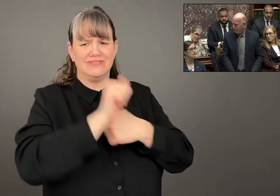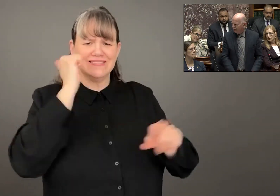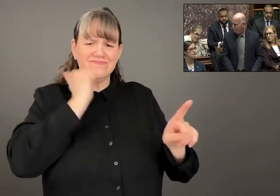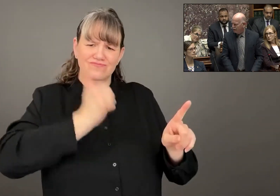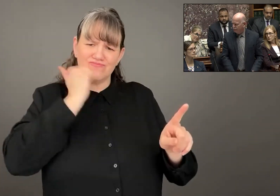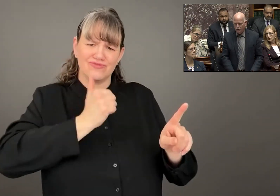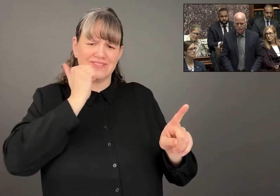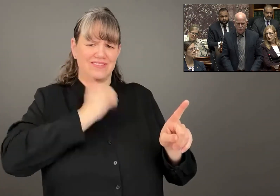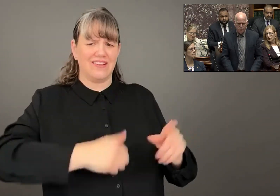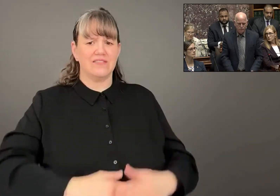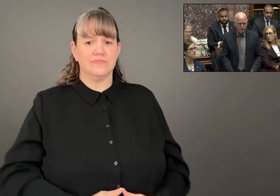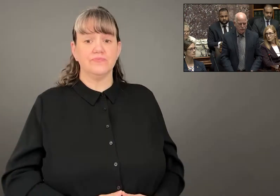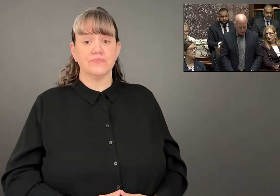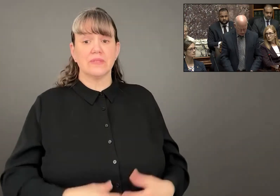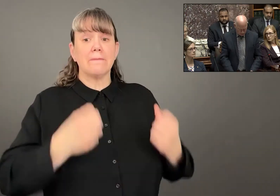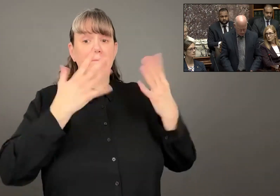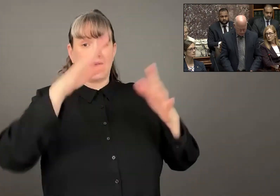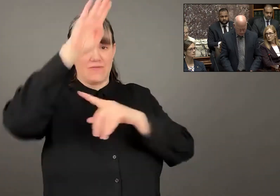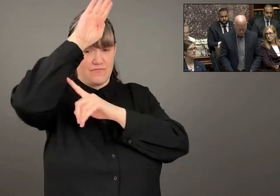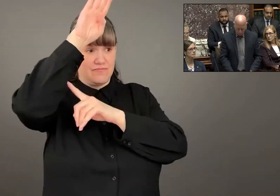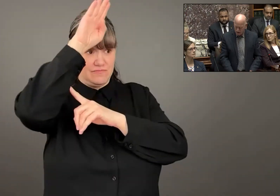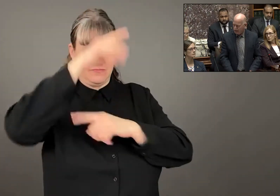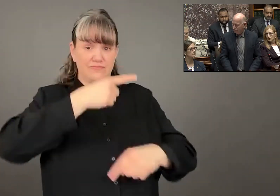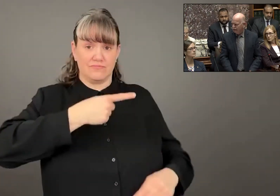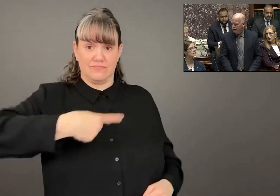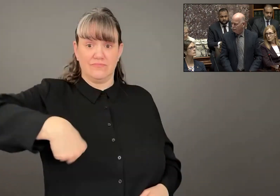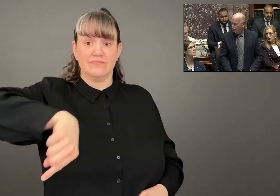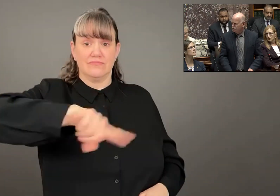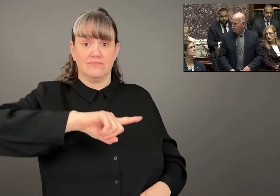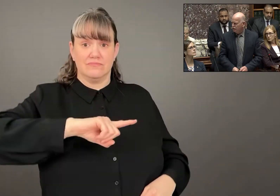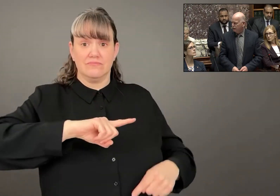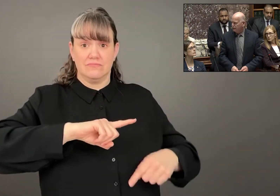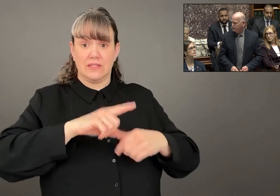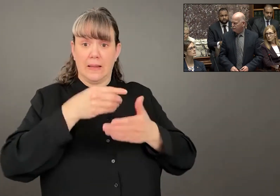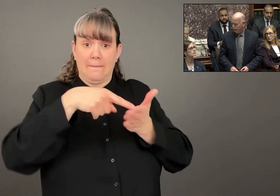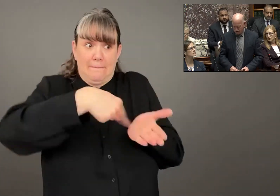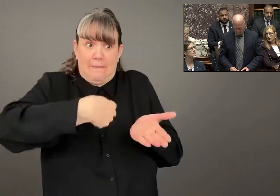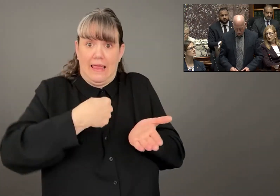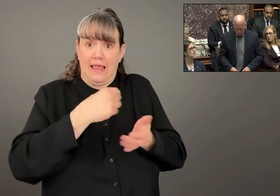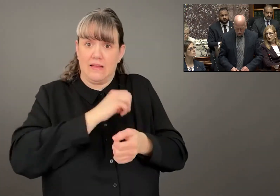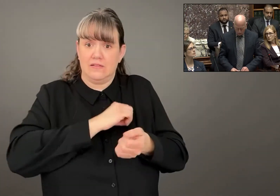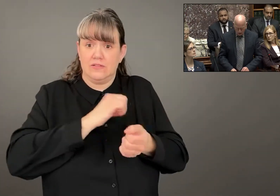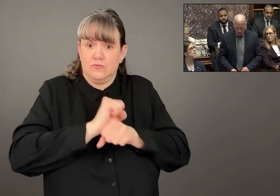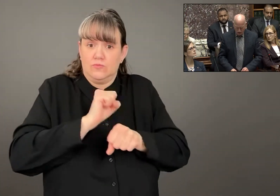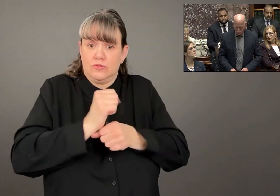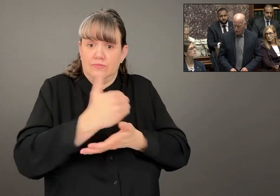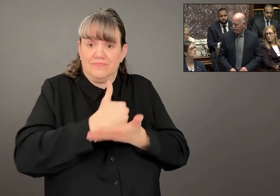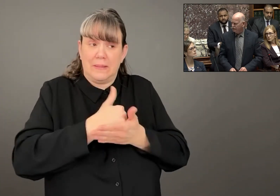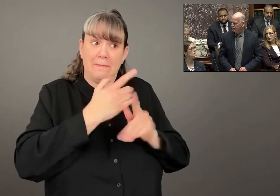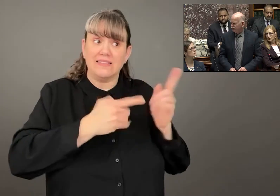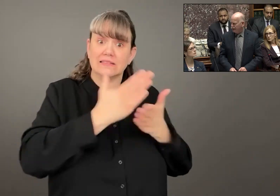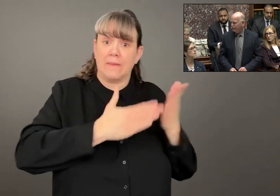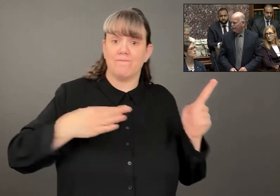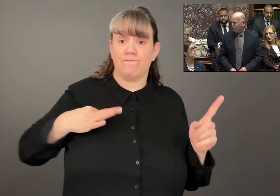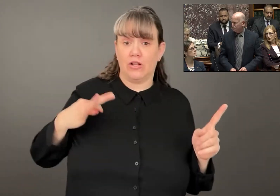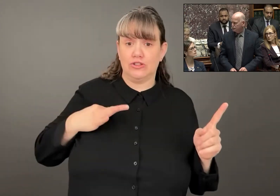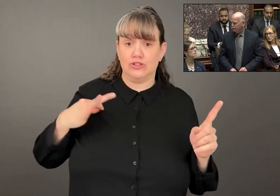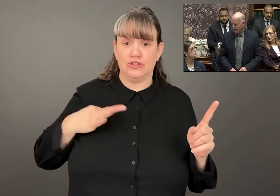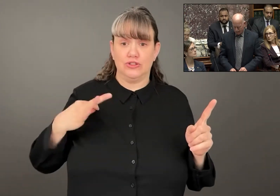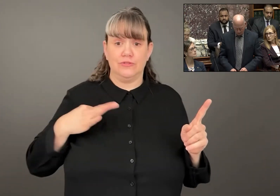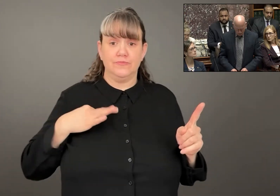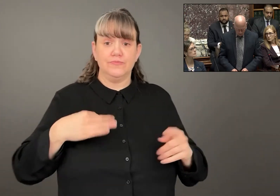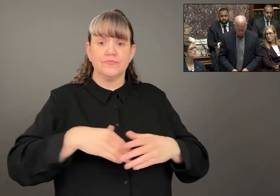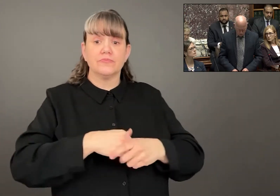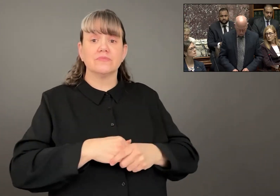many of them are volunteers. We recognize this. In fact, most communities in British Columbia rely on volunteer firefighters